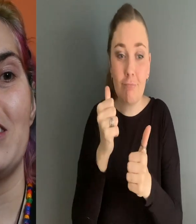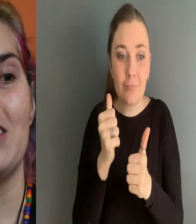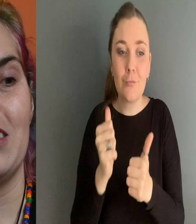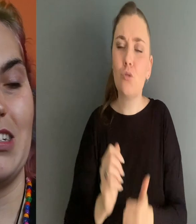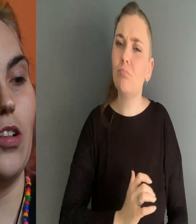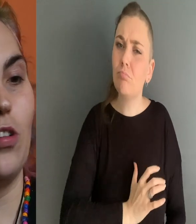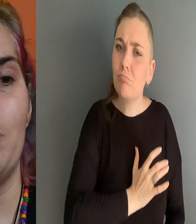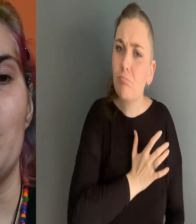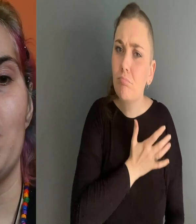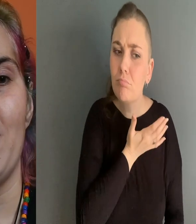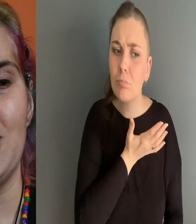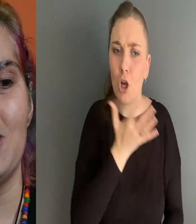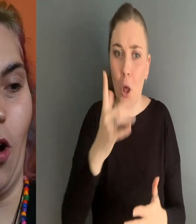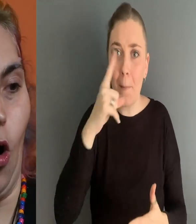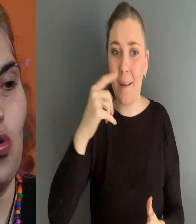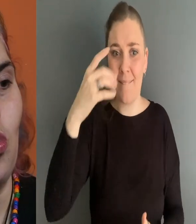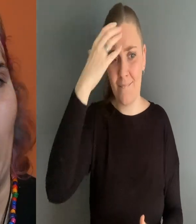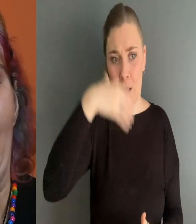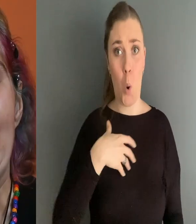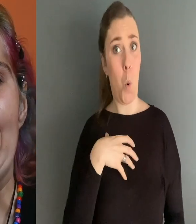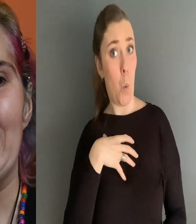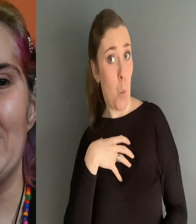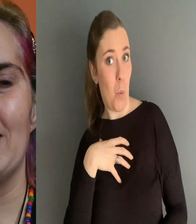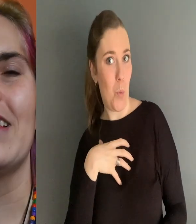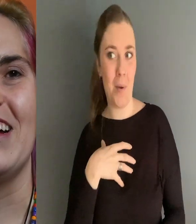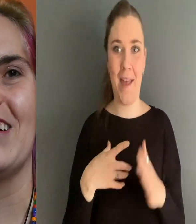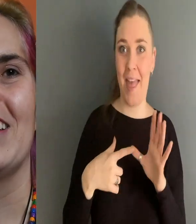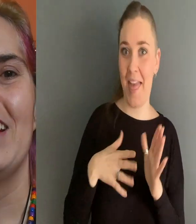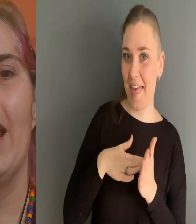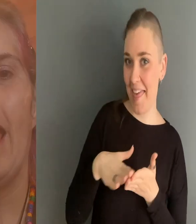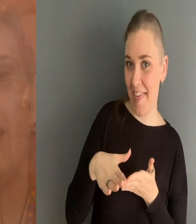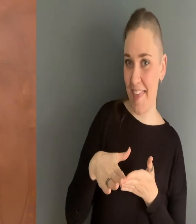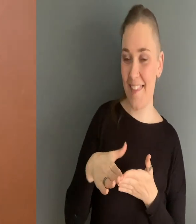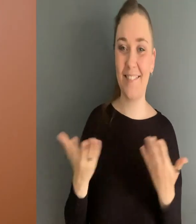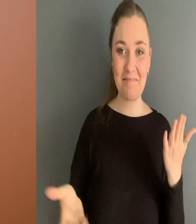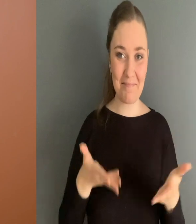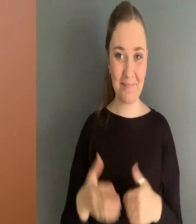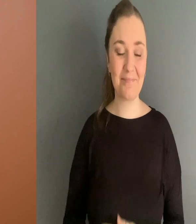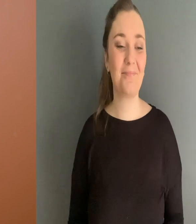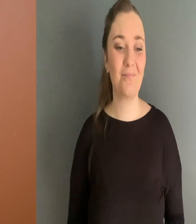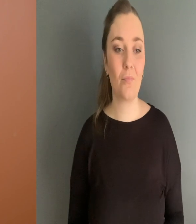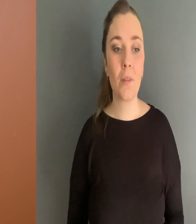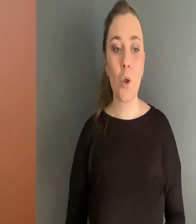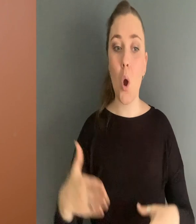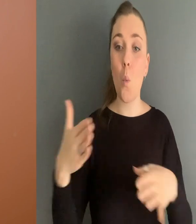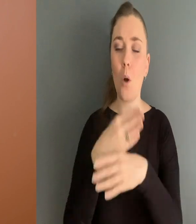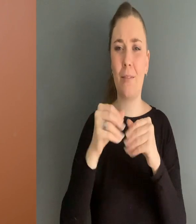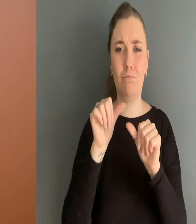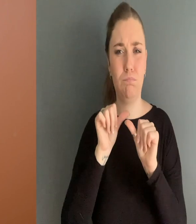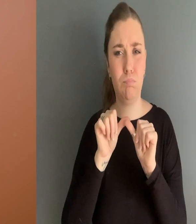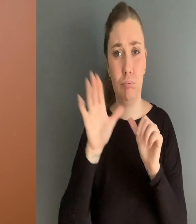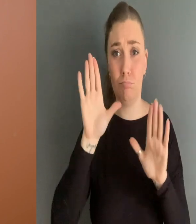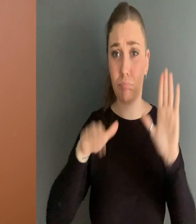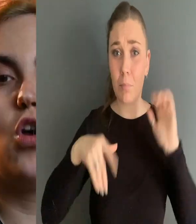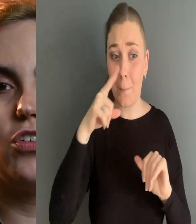interesting to see a lot of people's faces go oh like and like we worked with fabulous